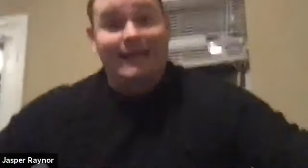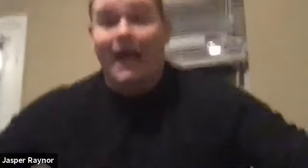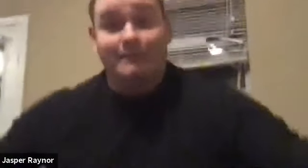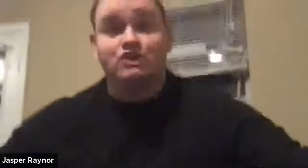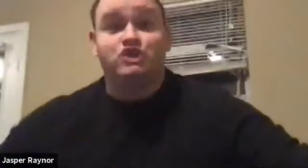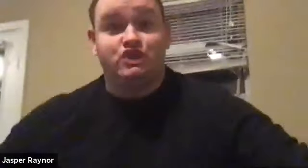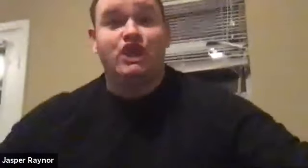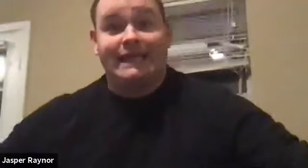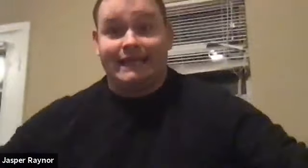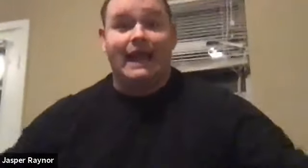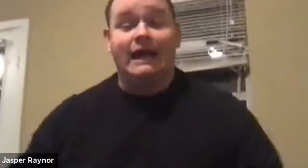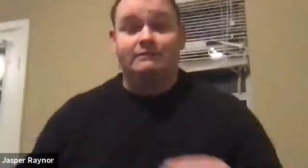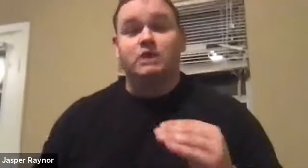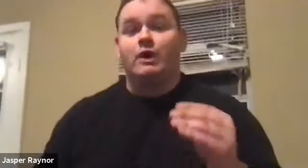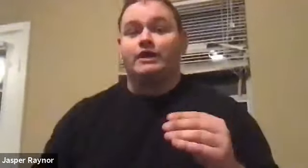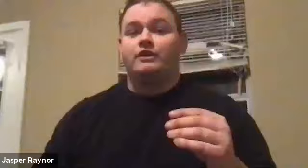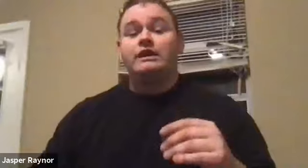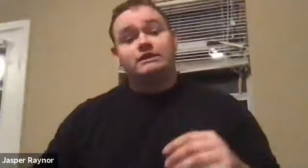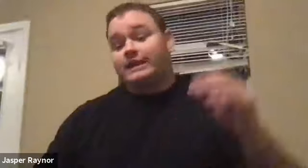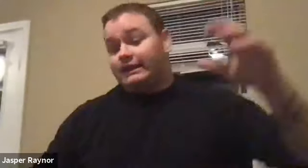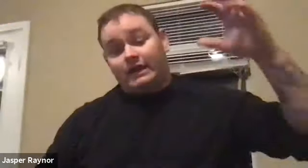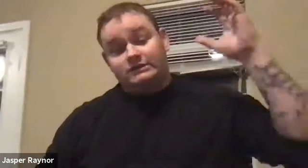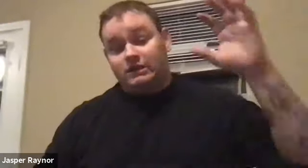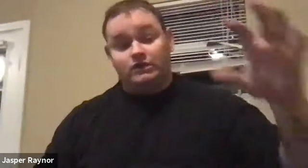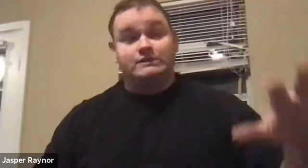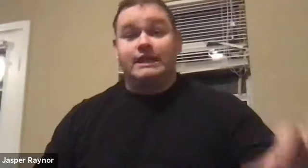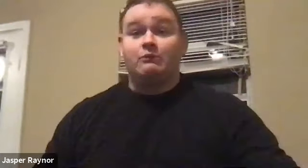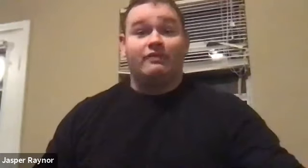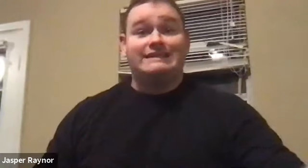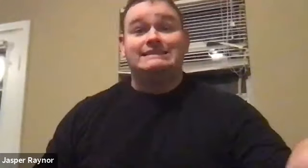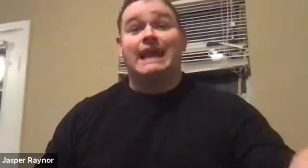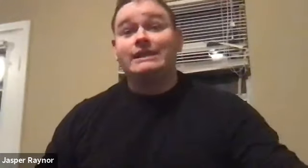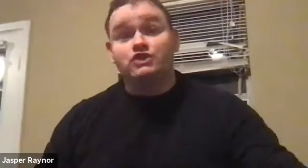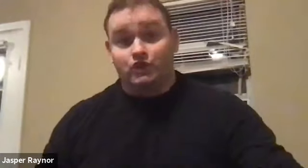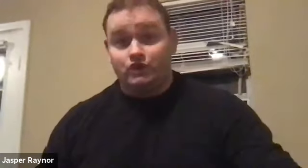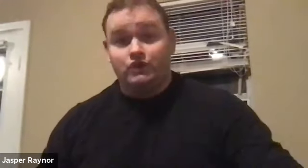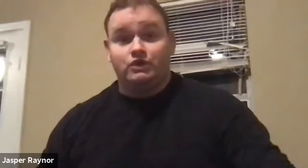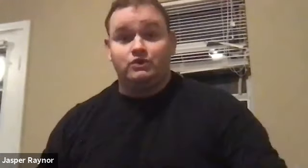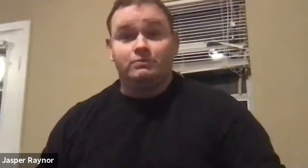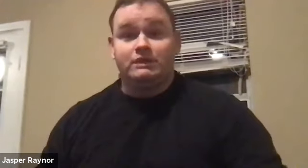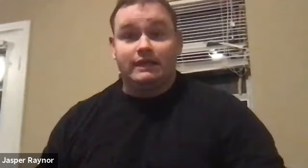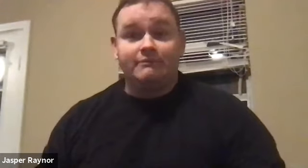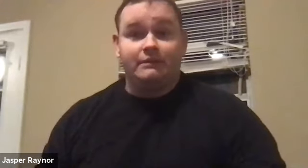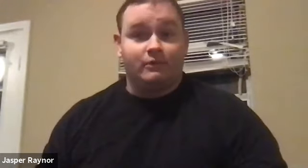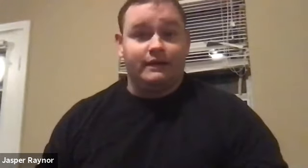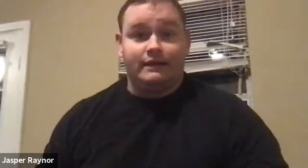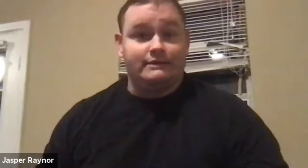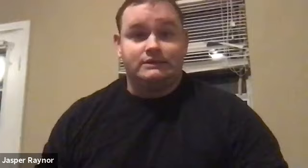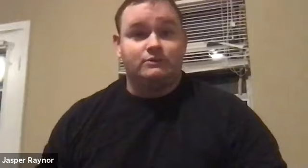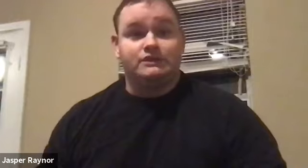I am shaking. I am so angry. Y'all just don't understand the danger you put deaf people in that situation.